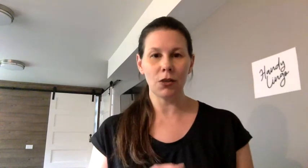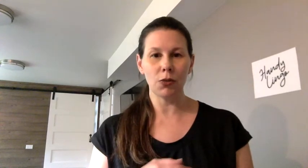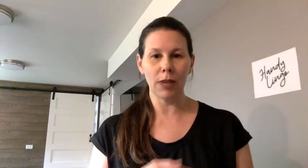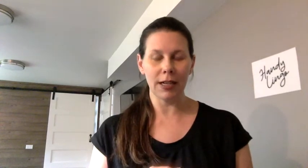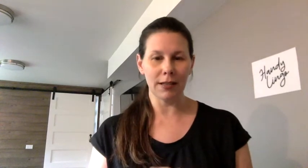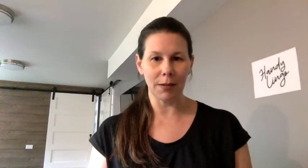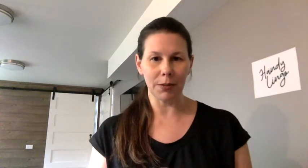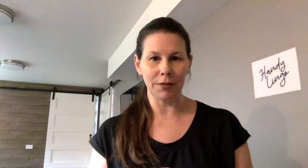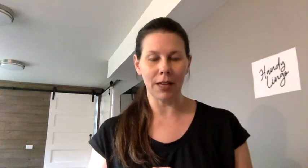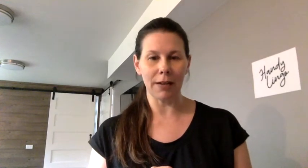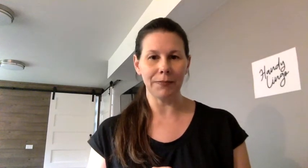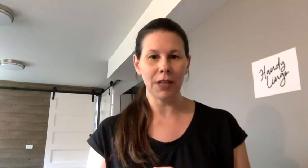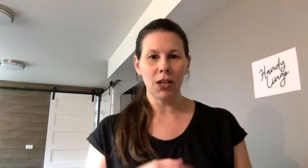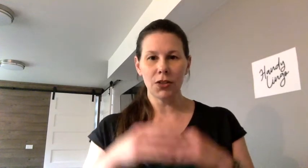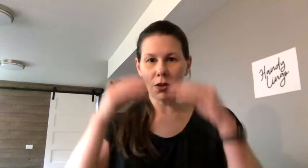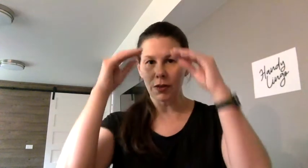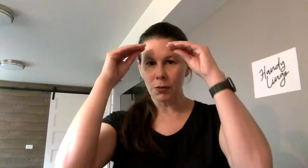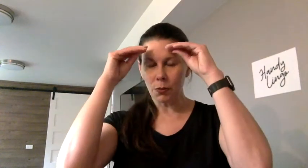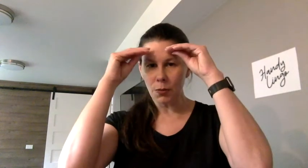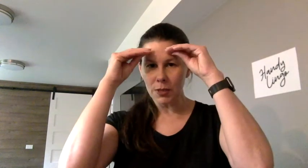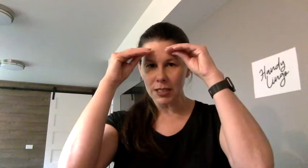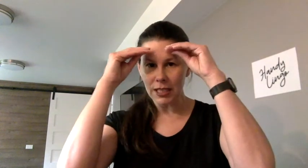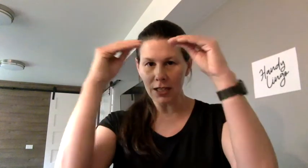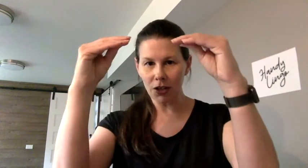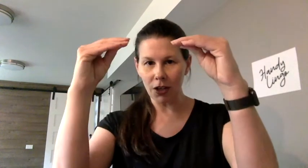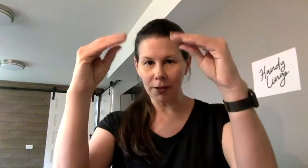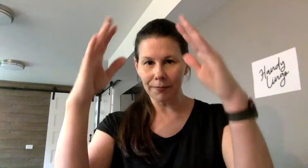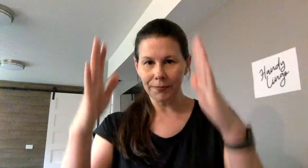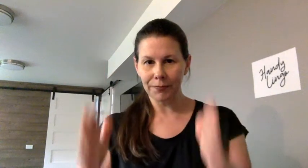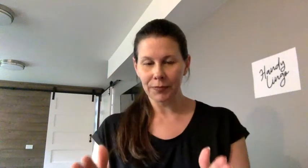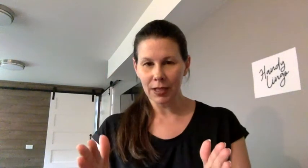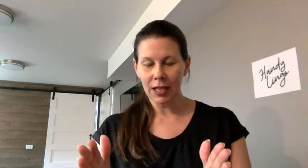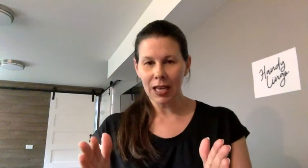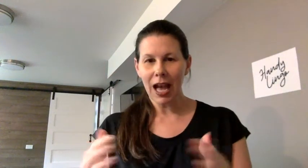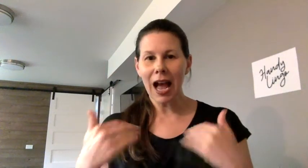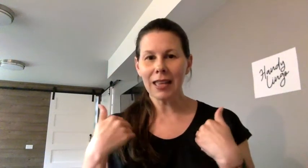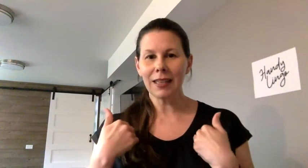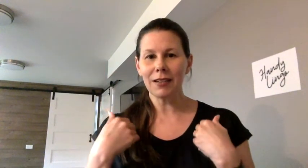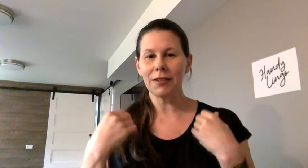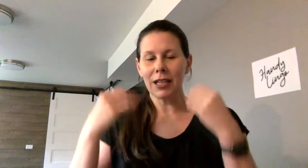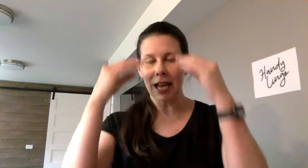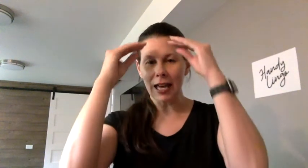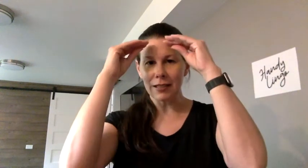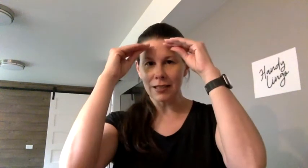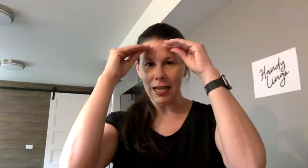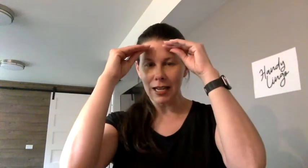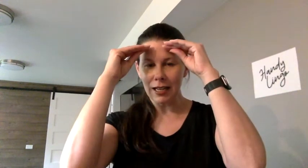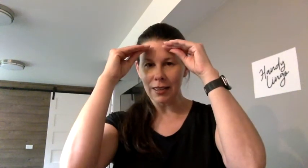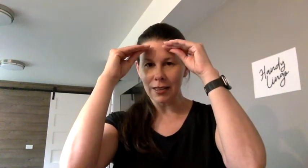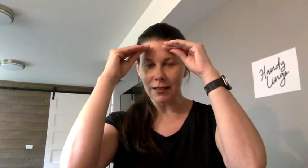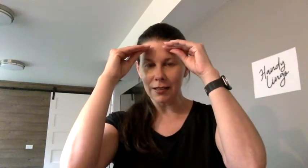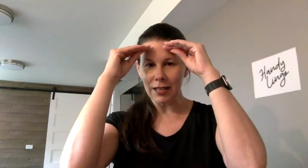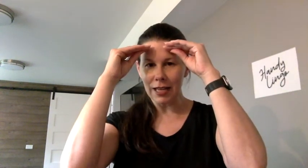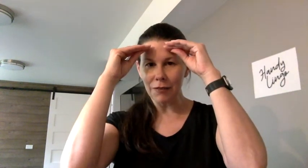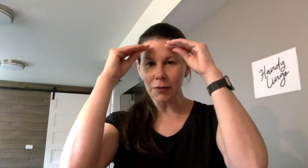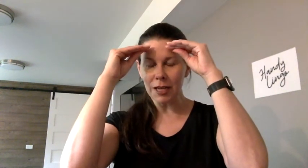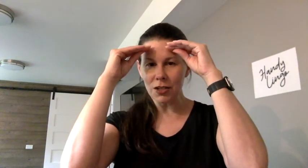great example of that. So teacher, I think of it as taking the information